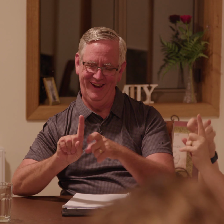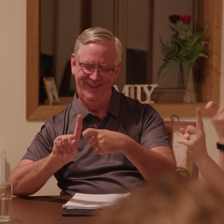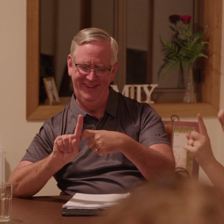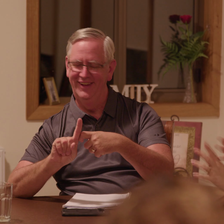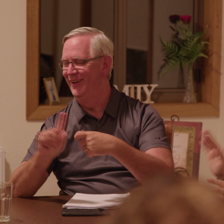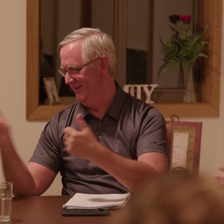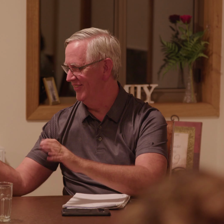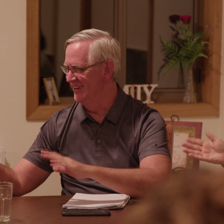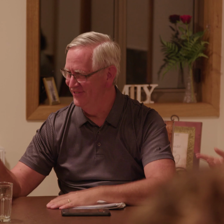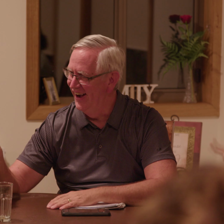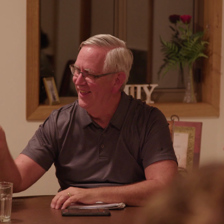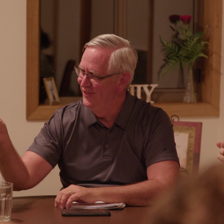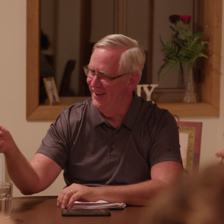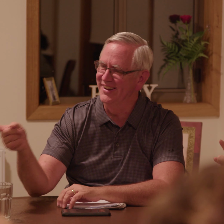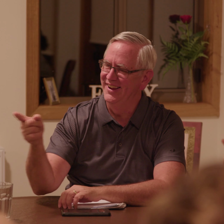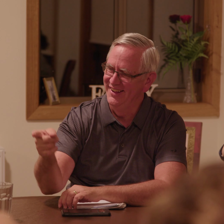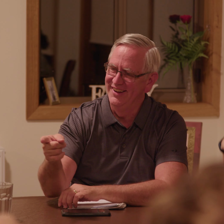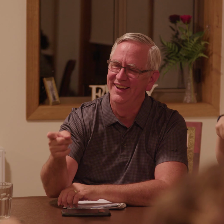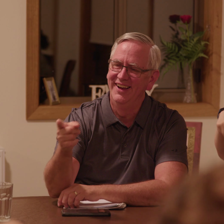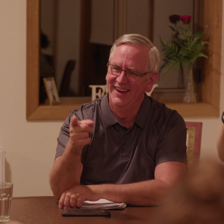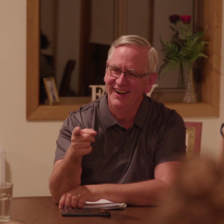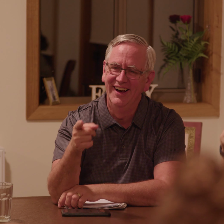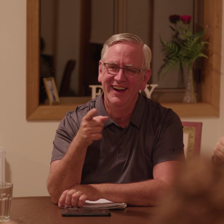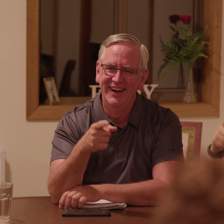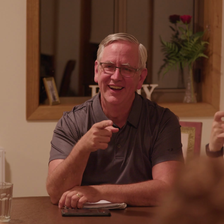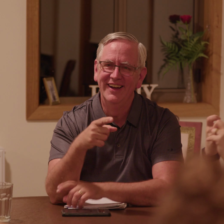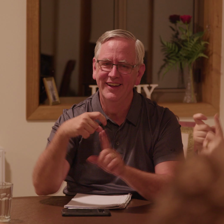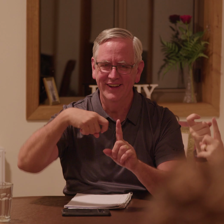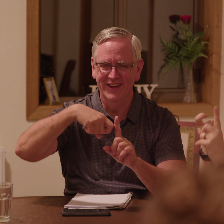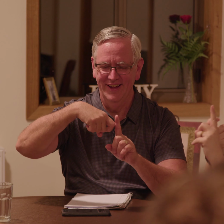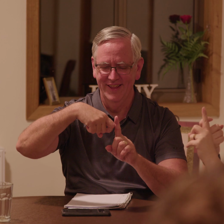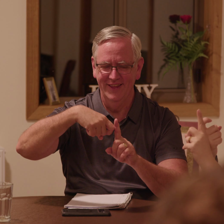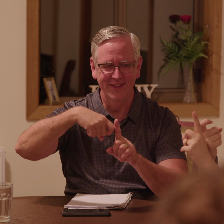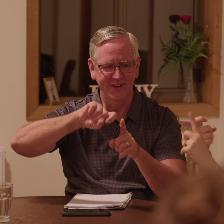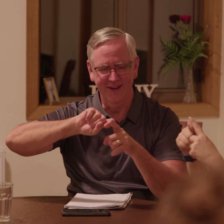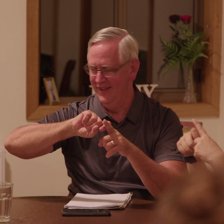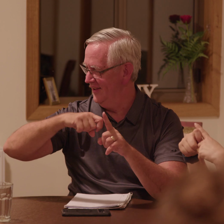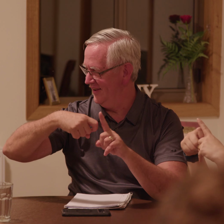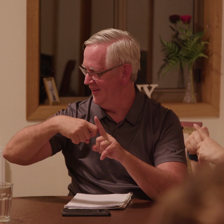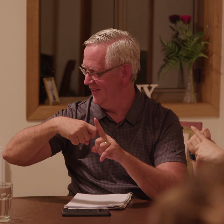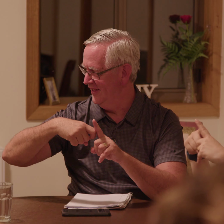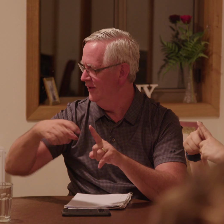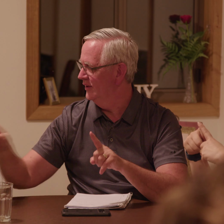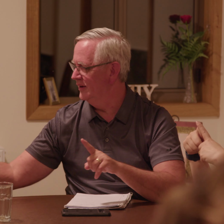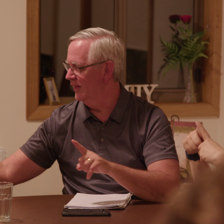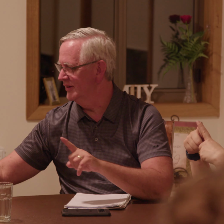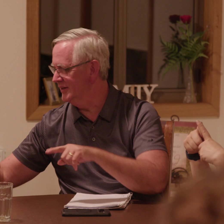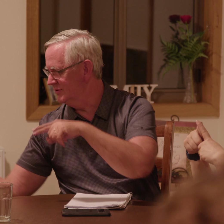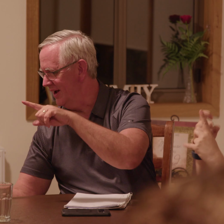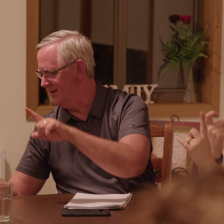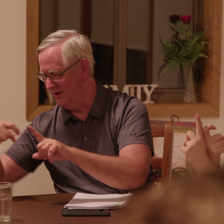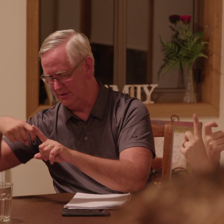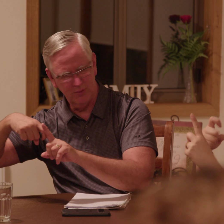right? K, Up K, K, K. Am I right there? Facing you that way. Closing